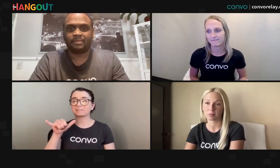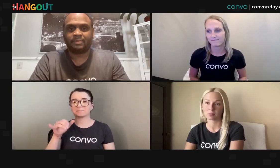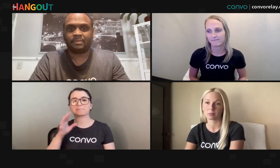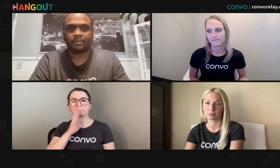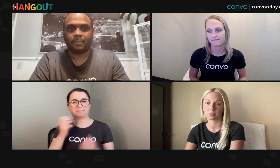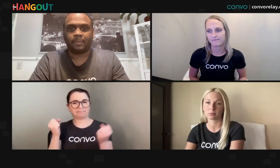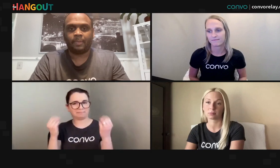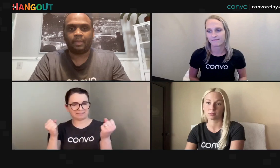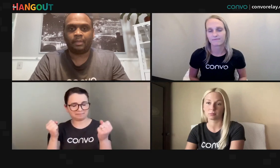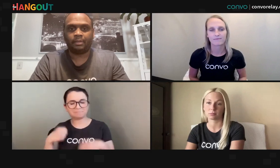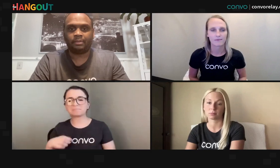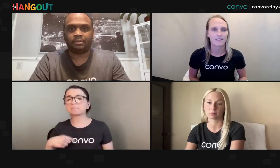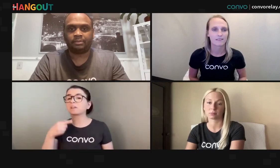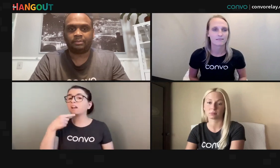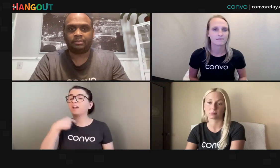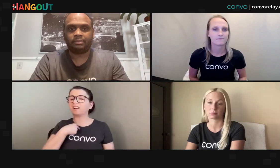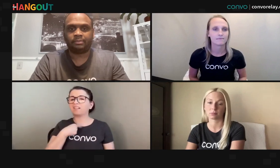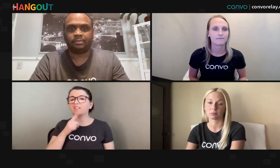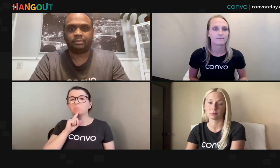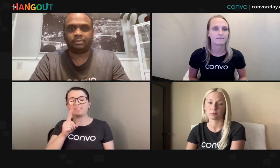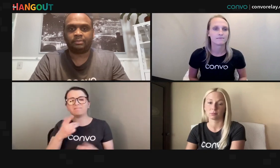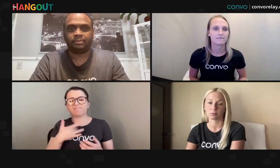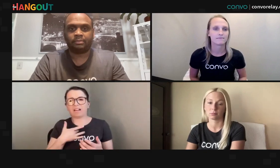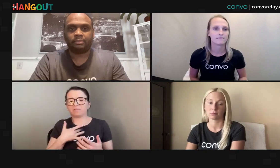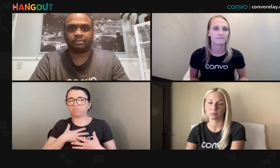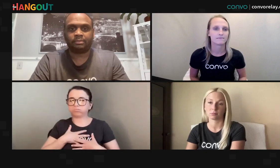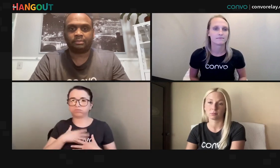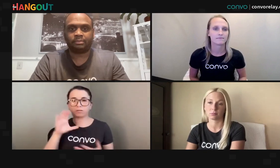here. Kelsey here.